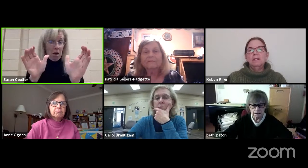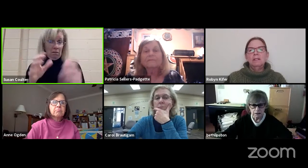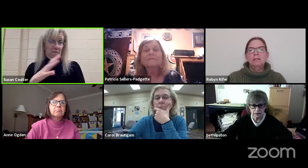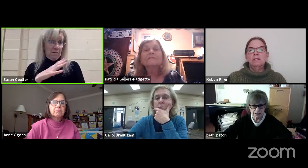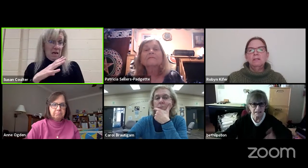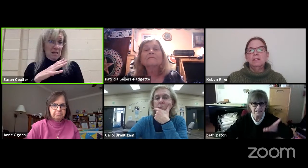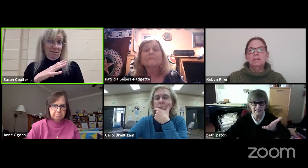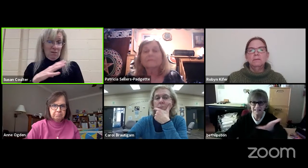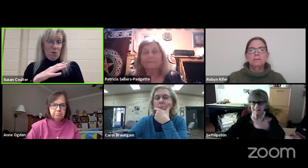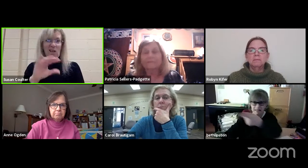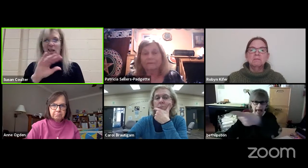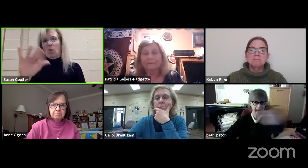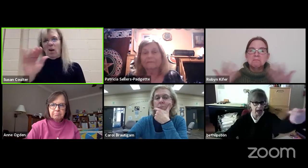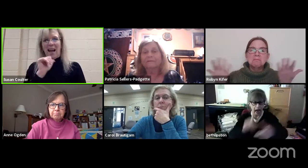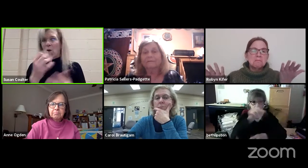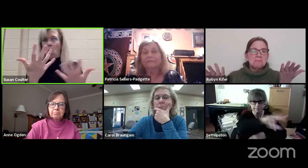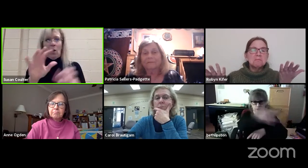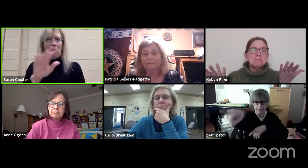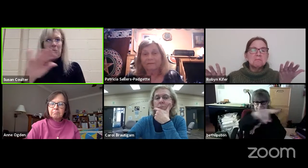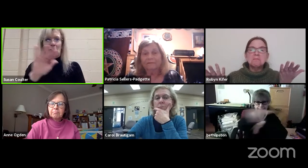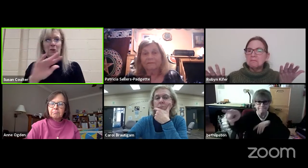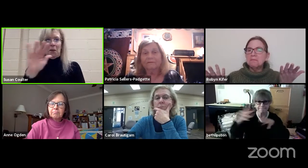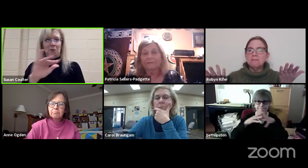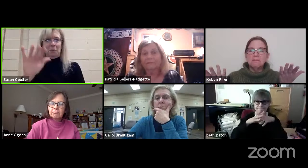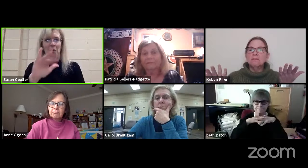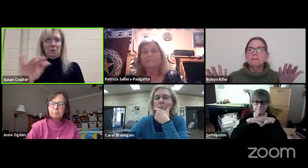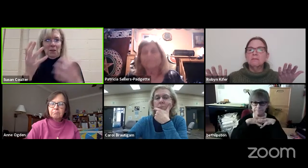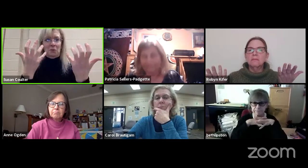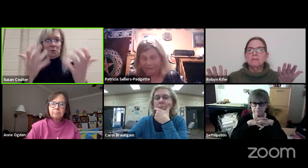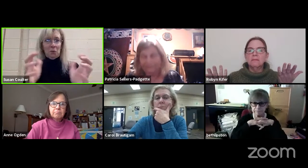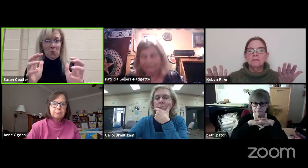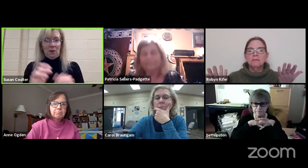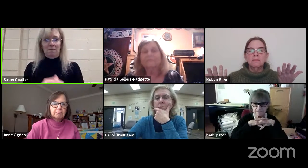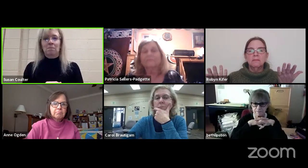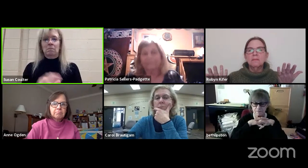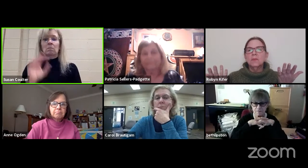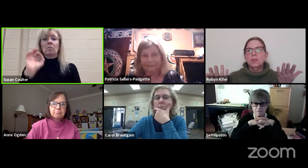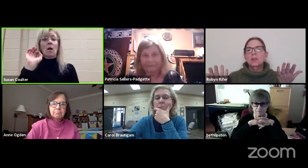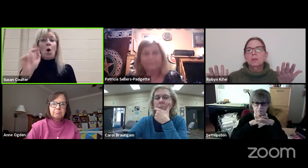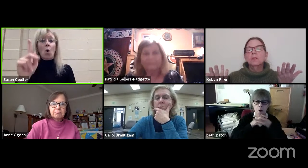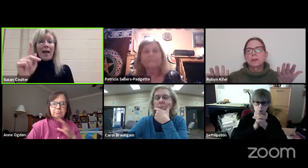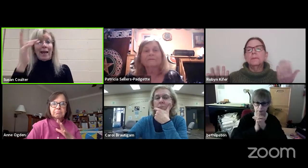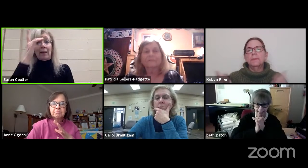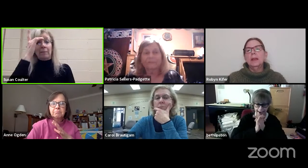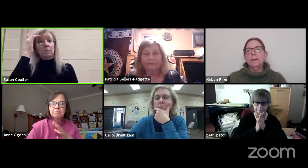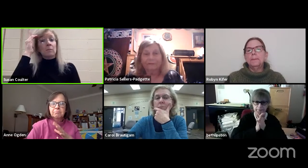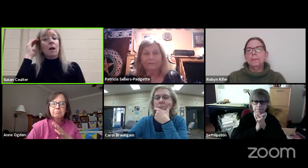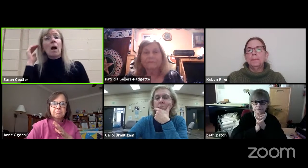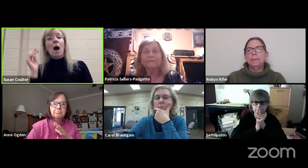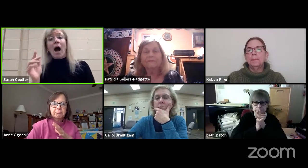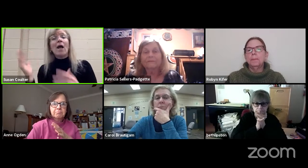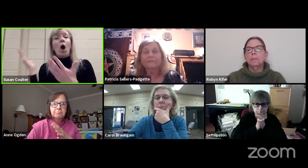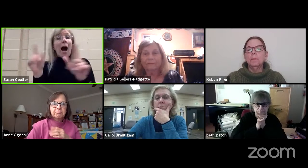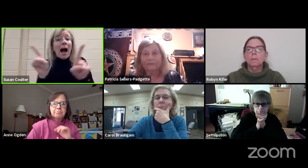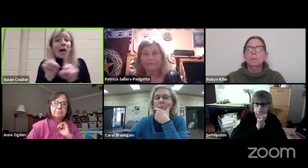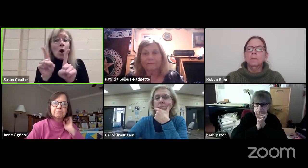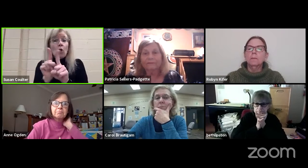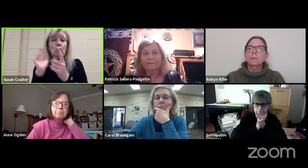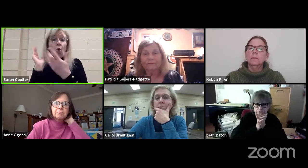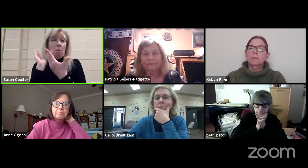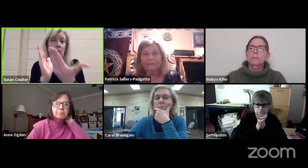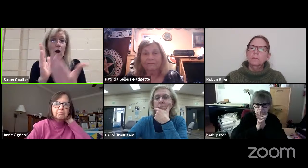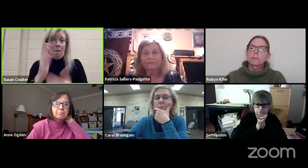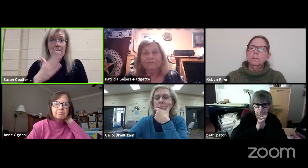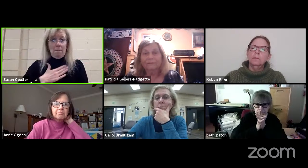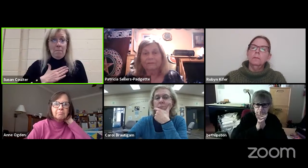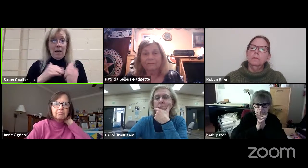Instant Pot. Thing. Okay, I don't want space. Don't want. Okay. I